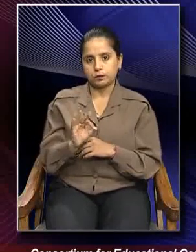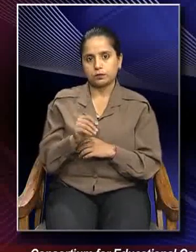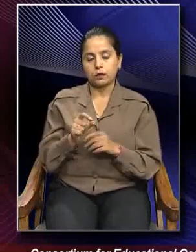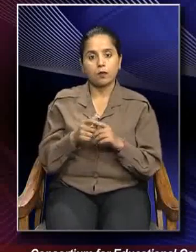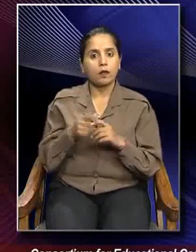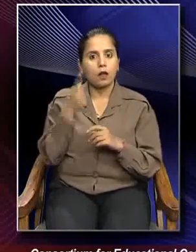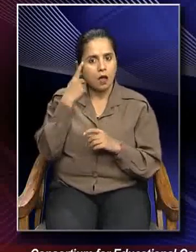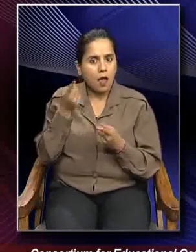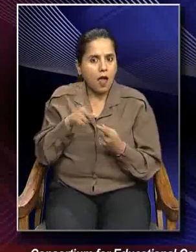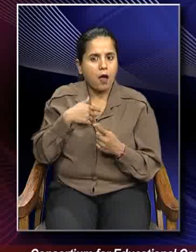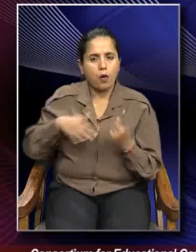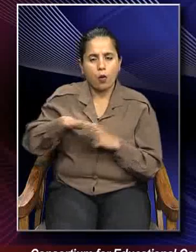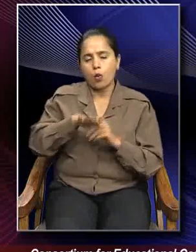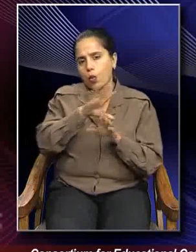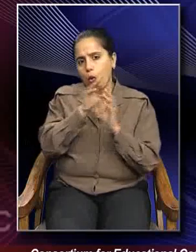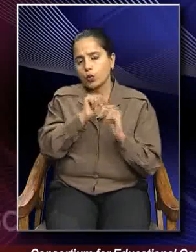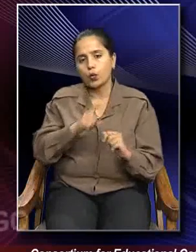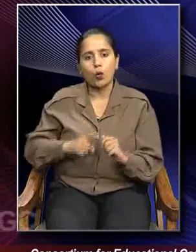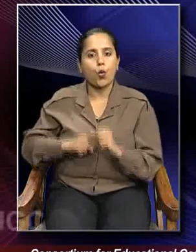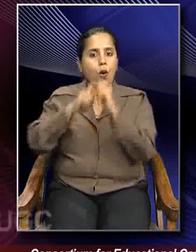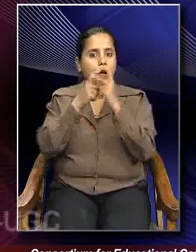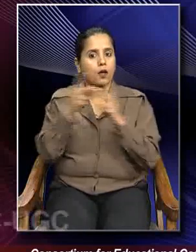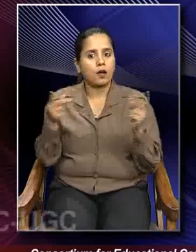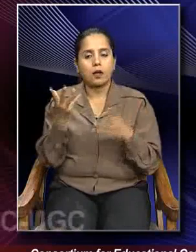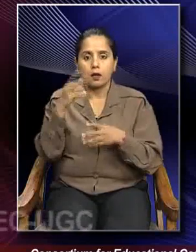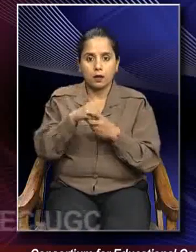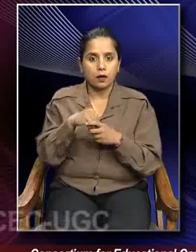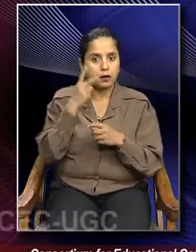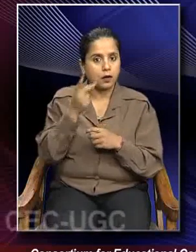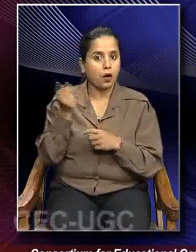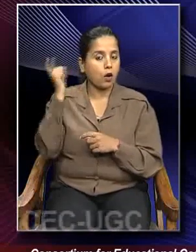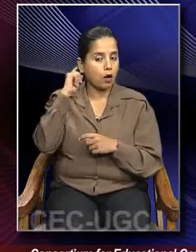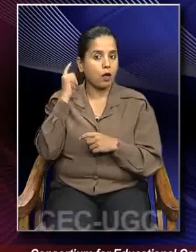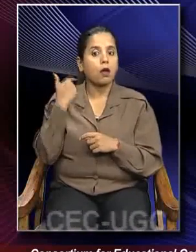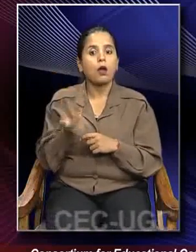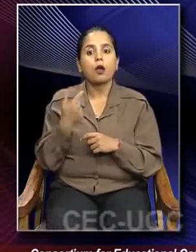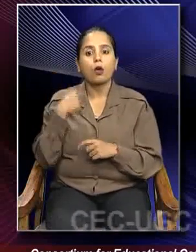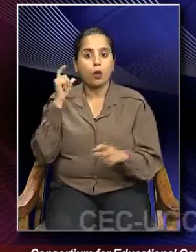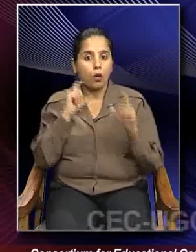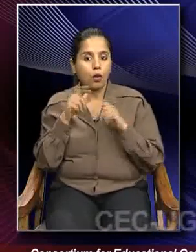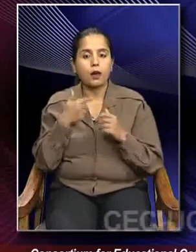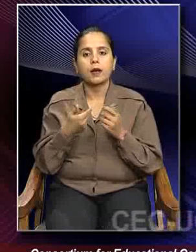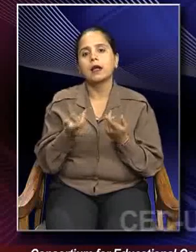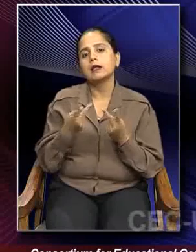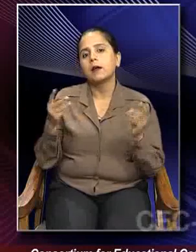divested of all its qualities, including the consciousness and the bliss.